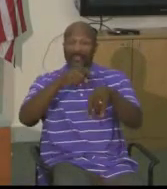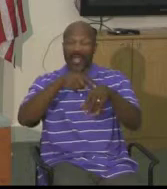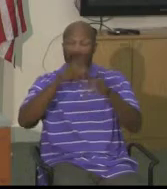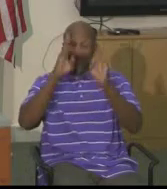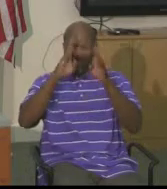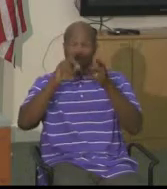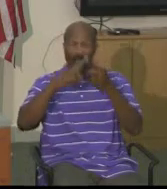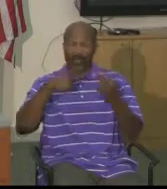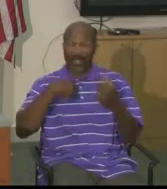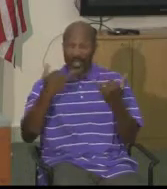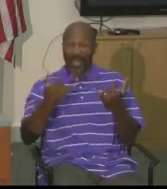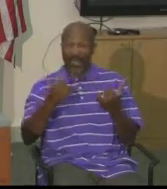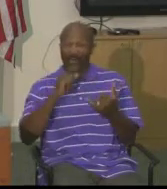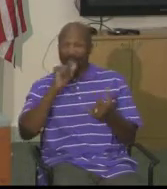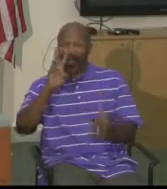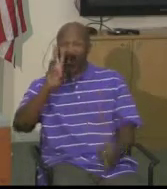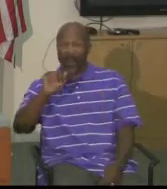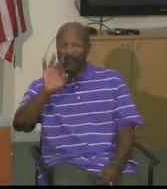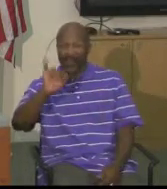Wi-Fi.